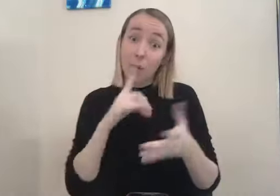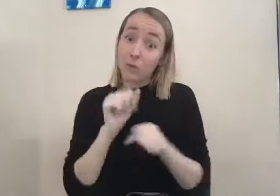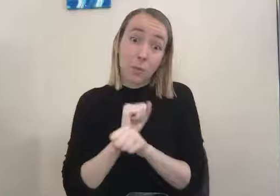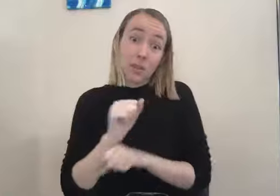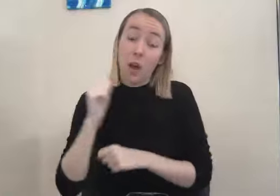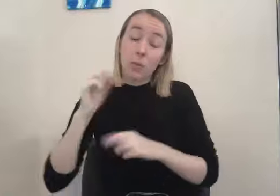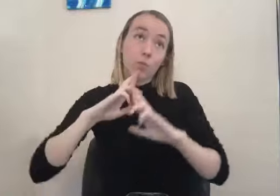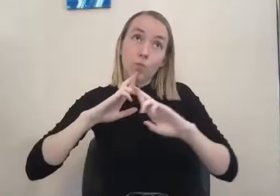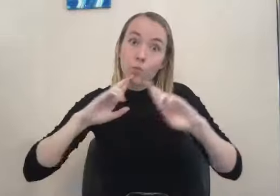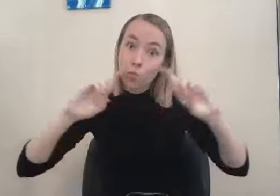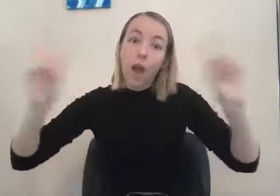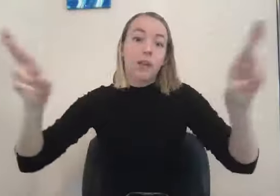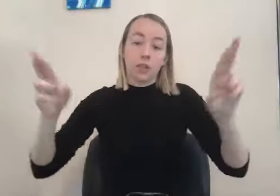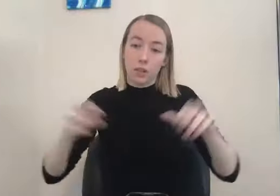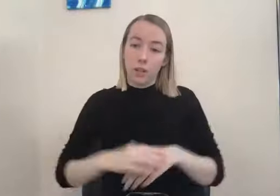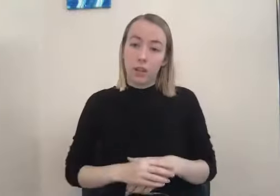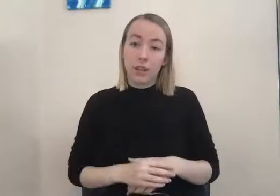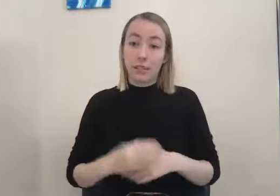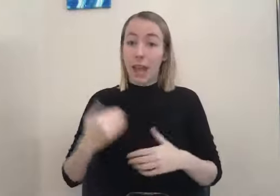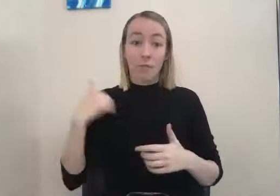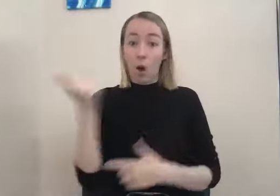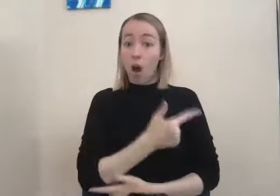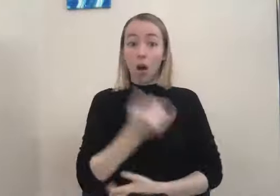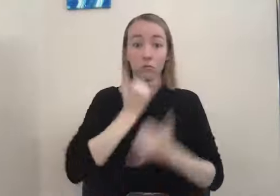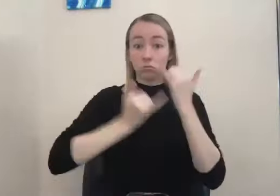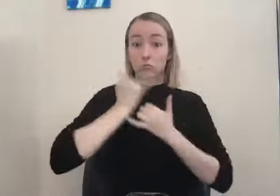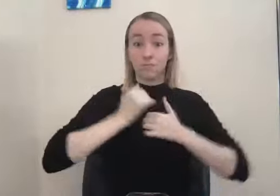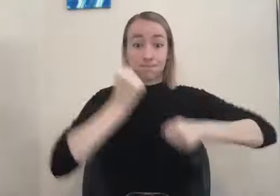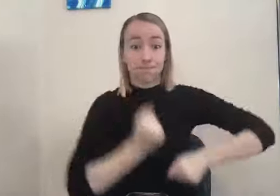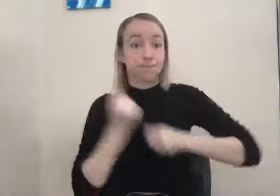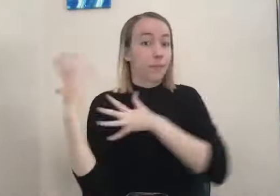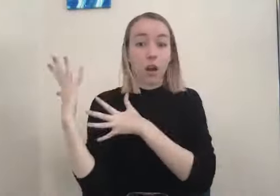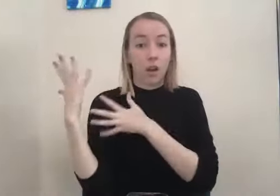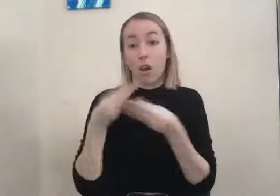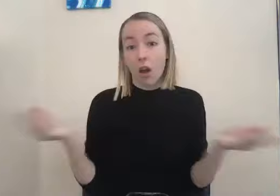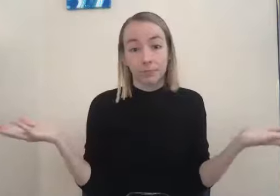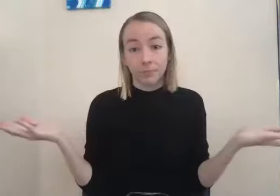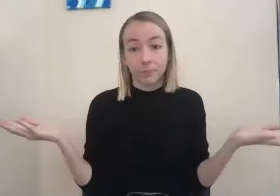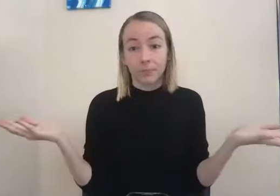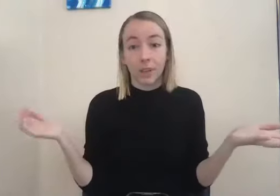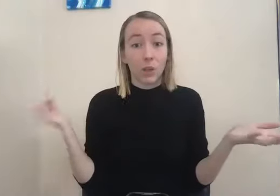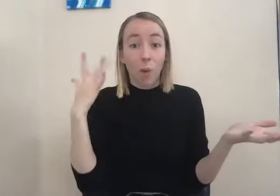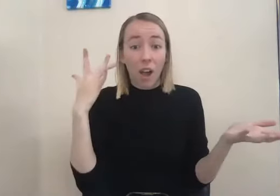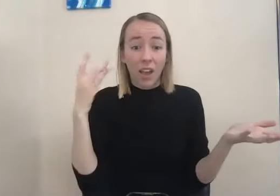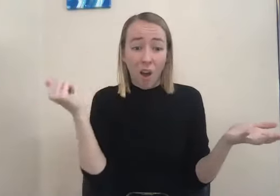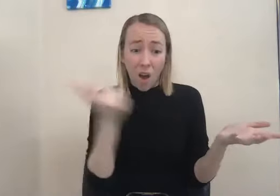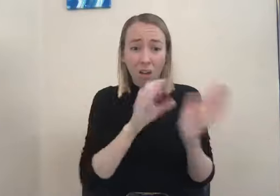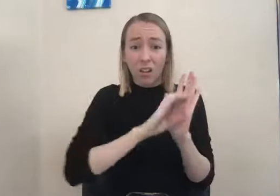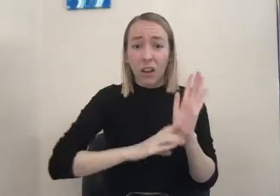in step 6, I think it's just amazing. It just says we were entirely ready to have God